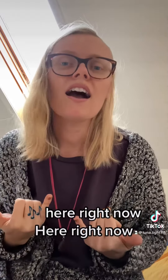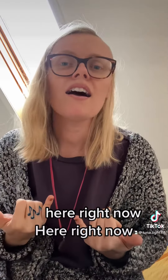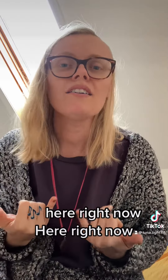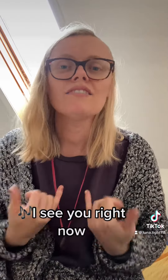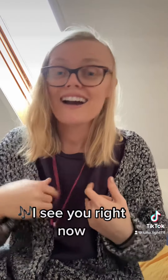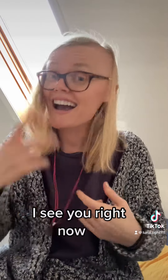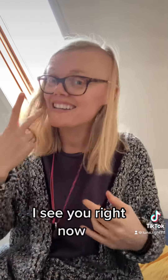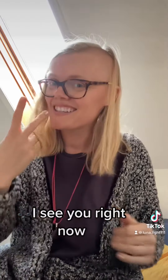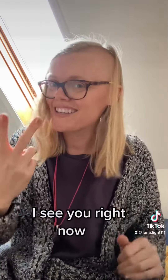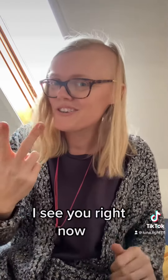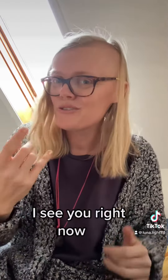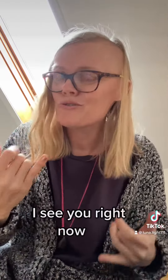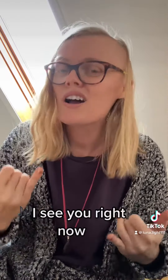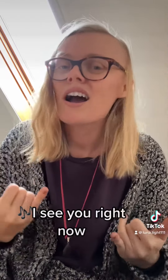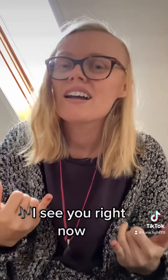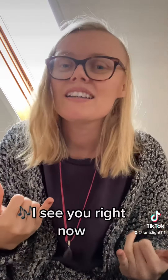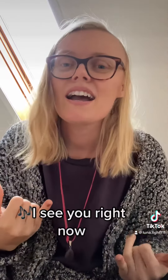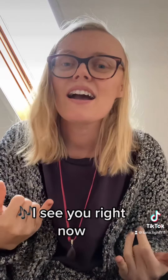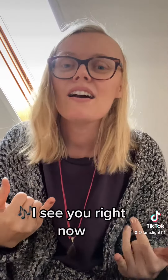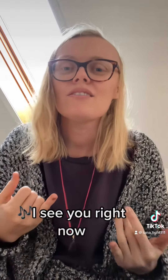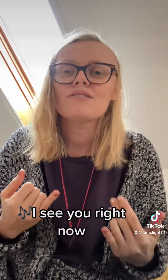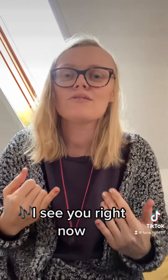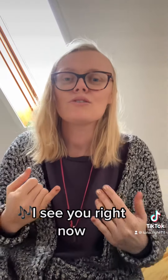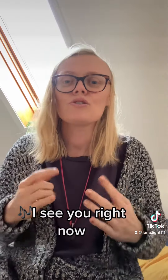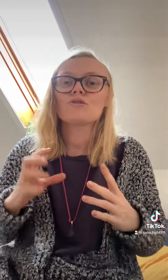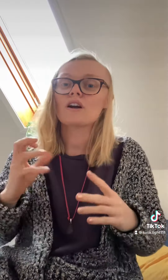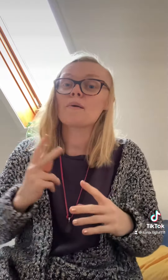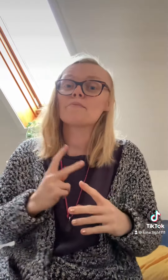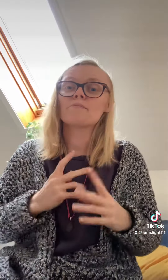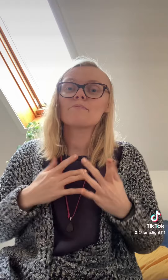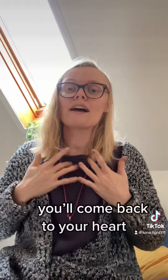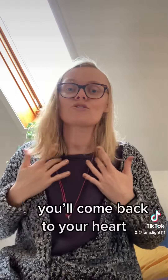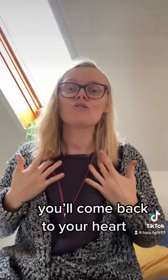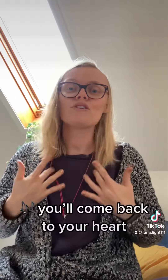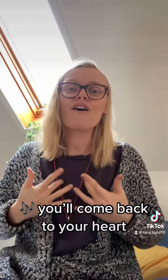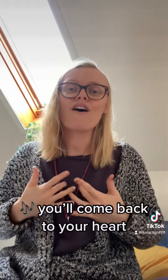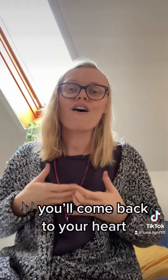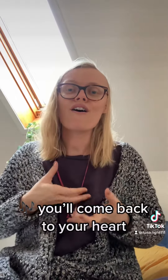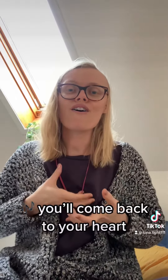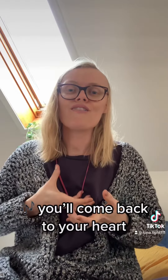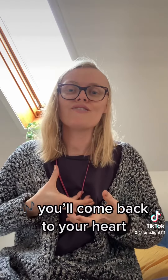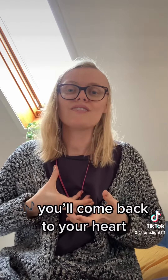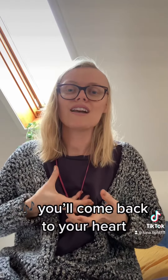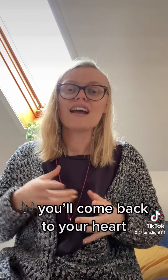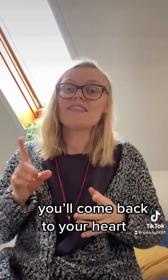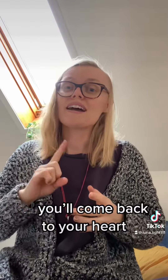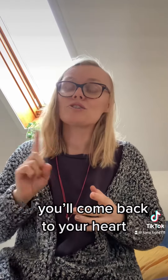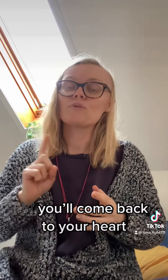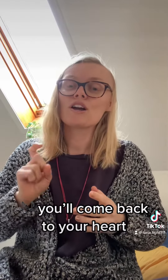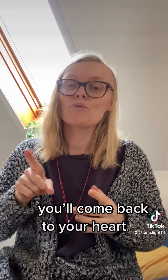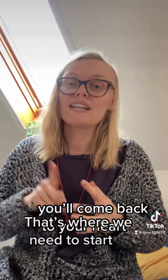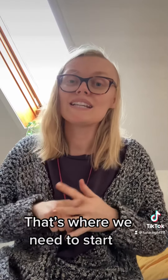here right now, I see you right now, you'll come back to your heart, that's where we need